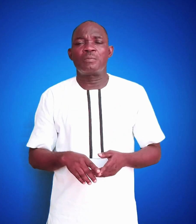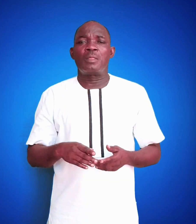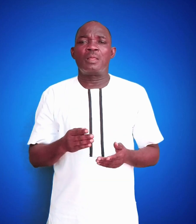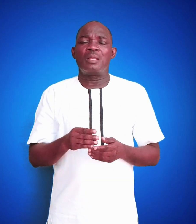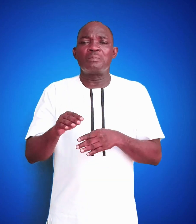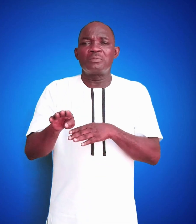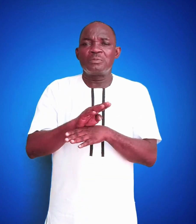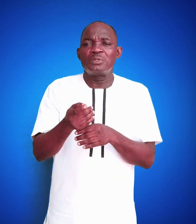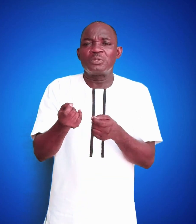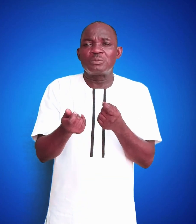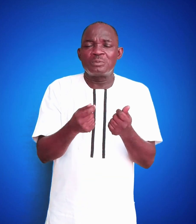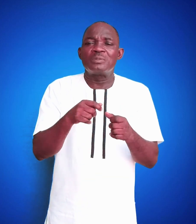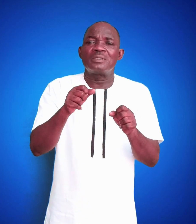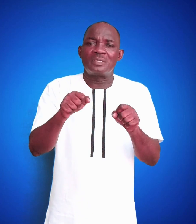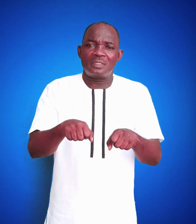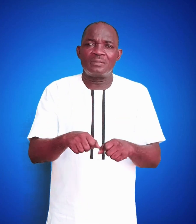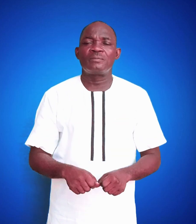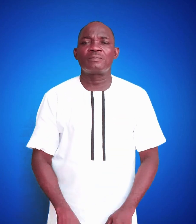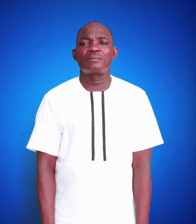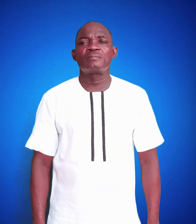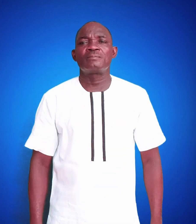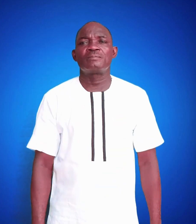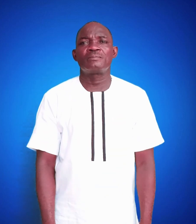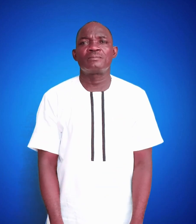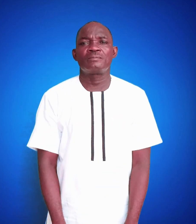petty trading.